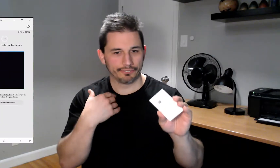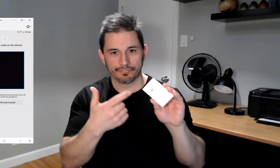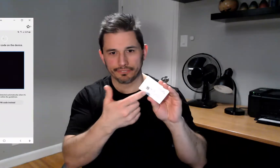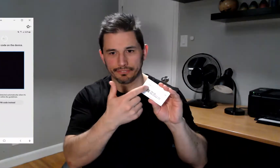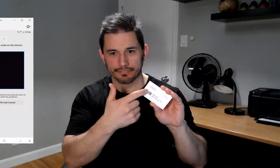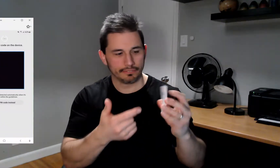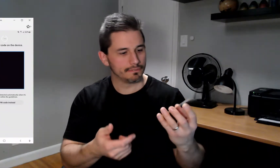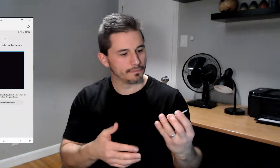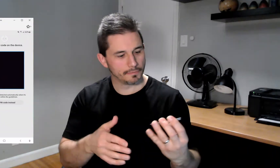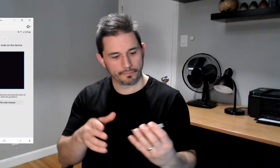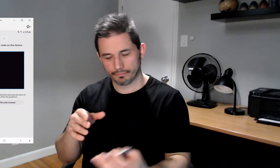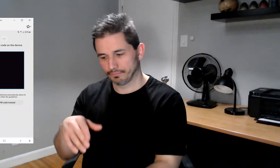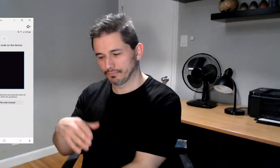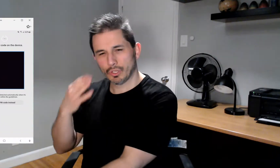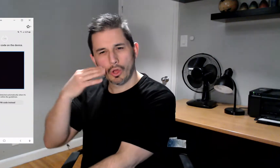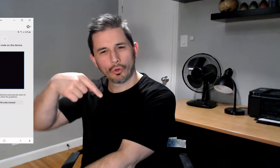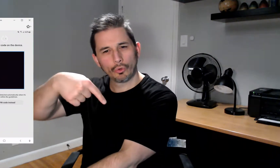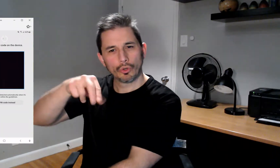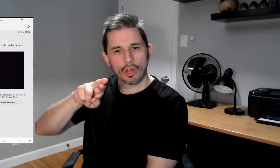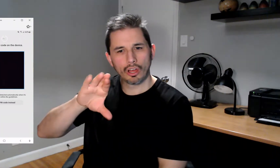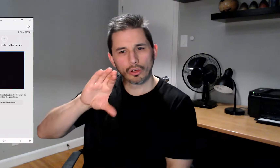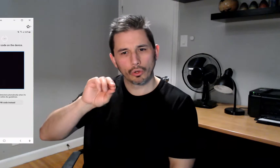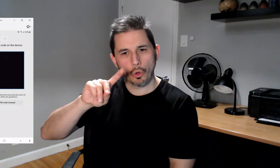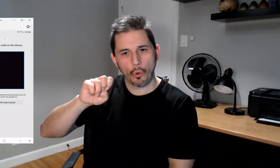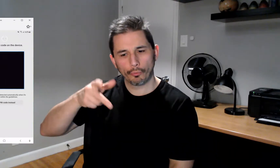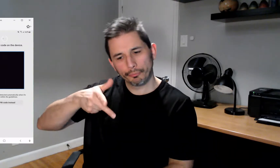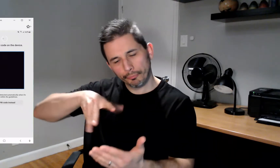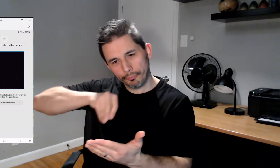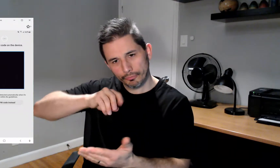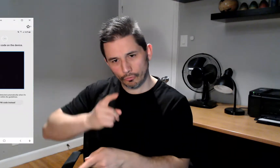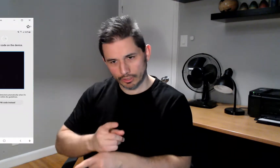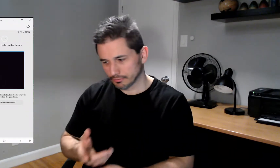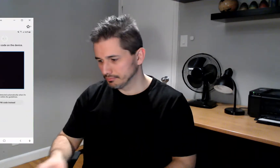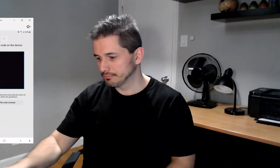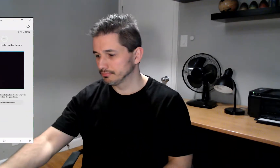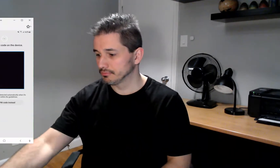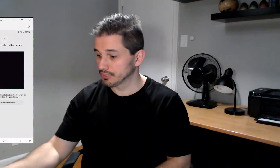It does have the QR code on the back as well that you could take a picture of with your phone,